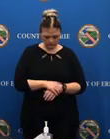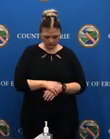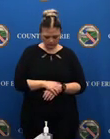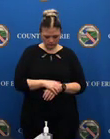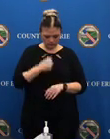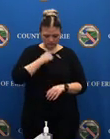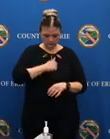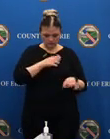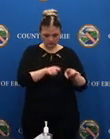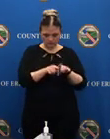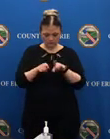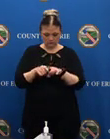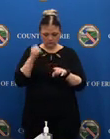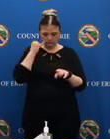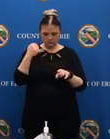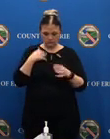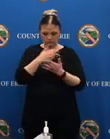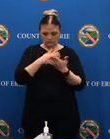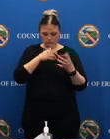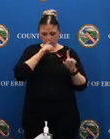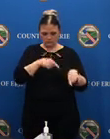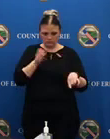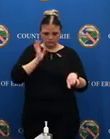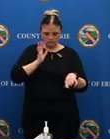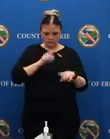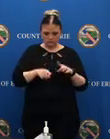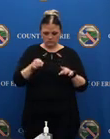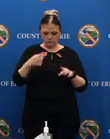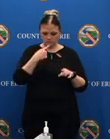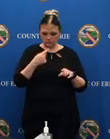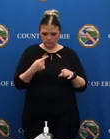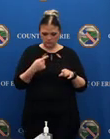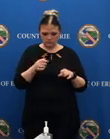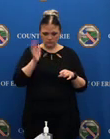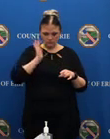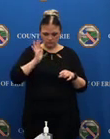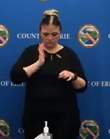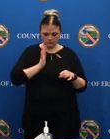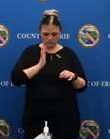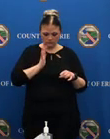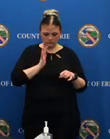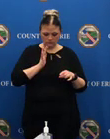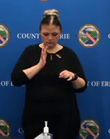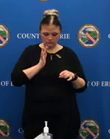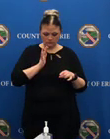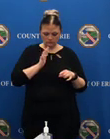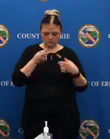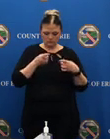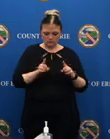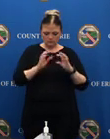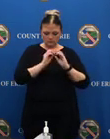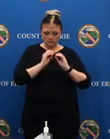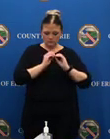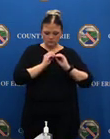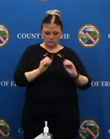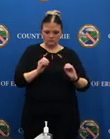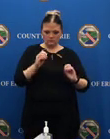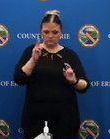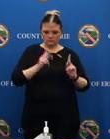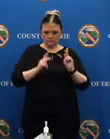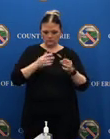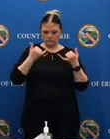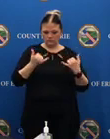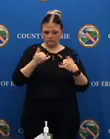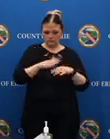And apologies also if you had partially answered this before. You had said previously that while none of the people who are